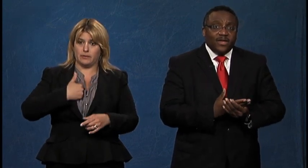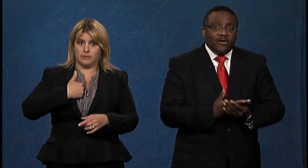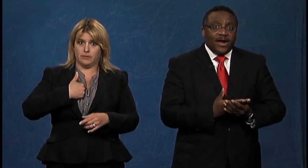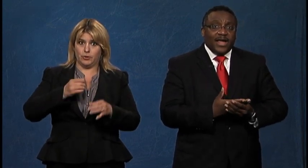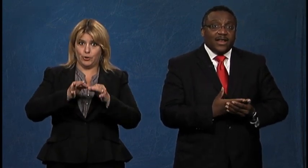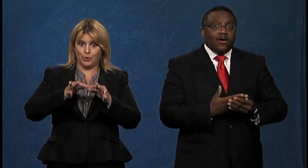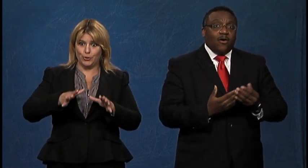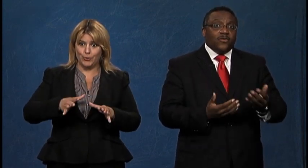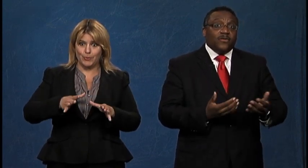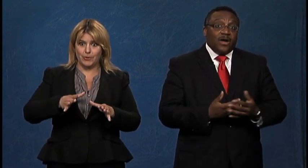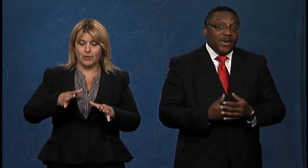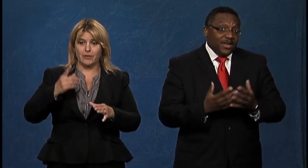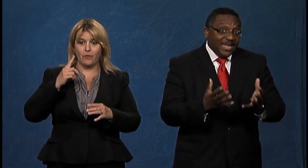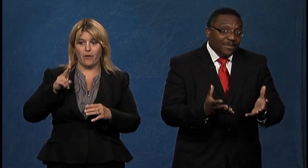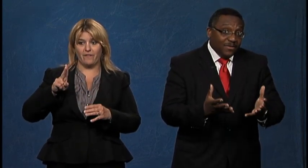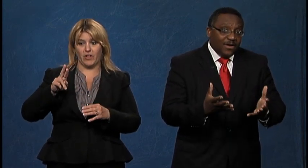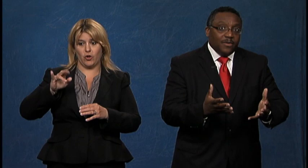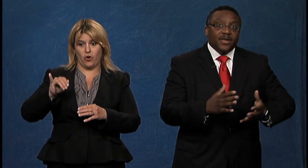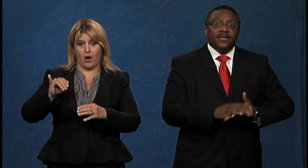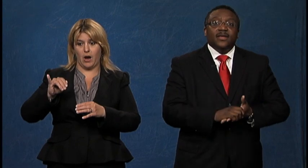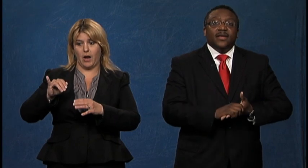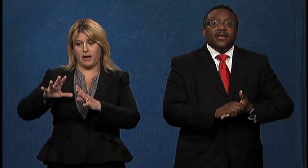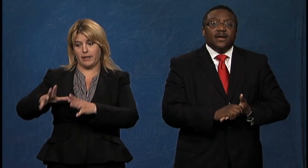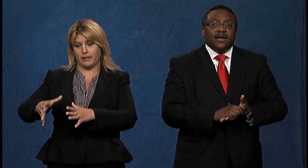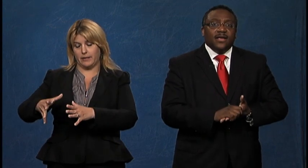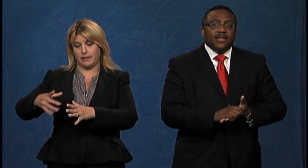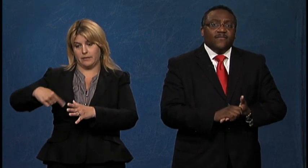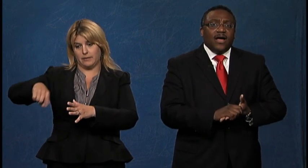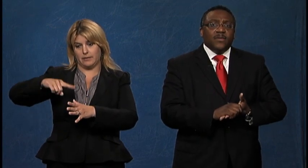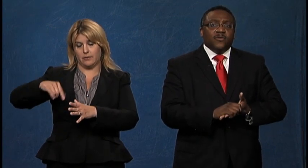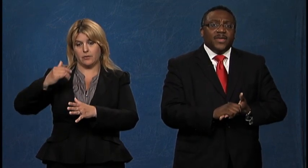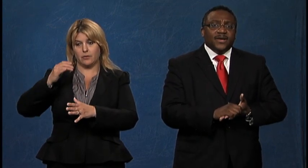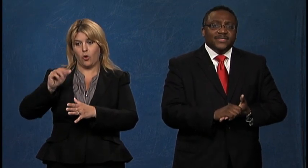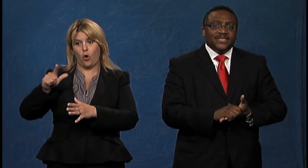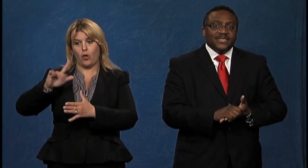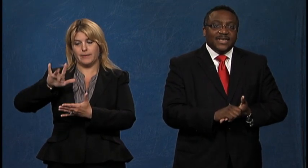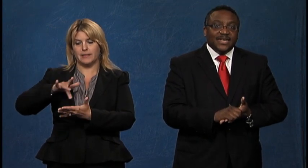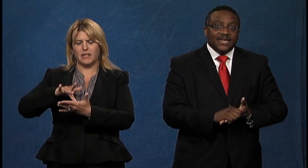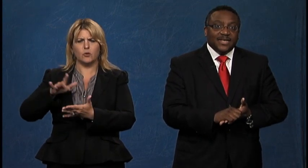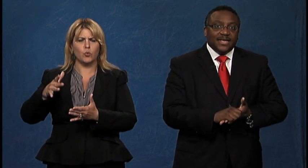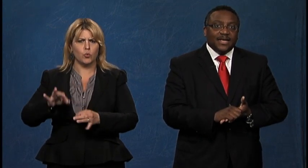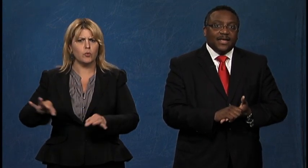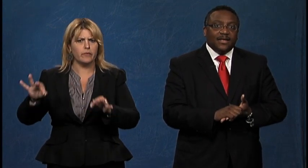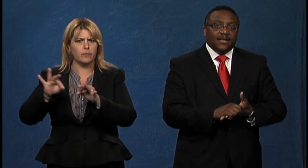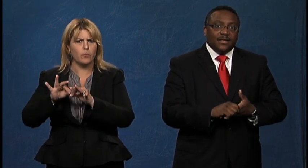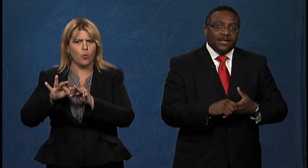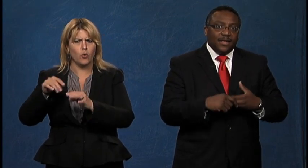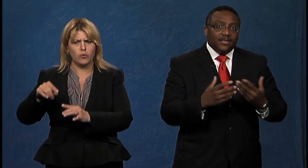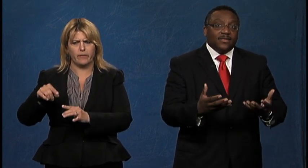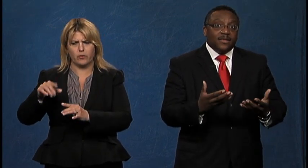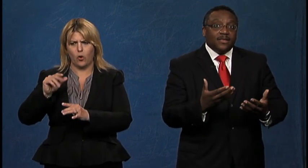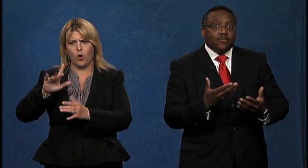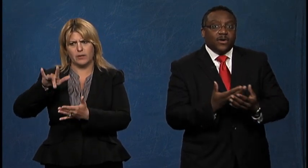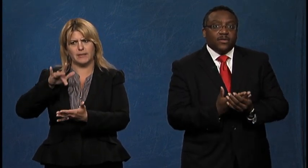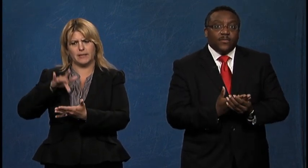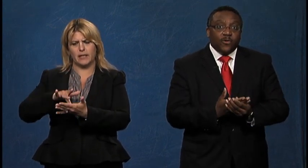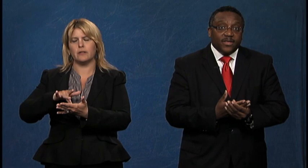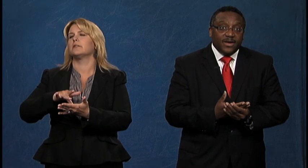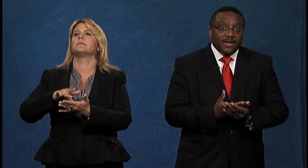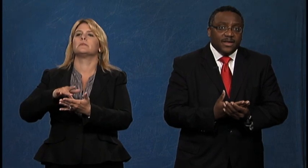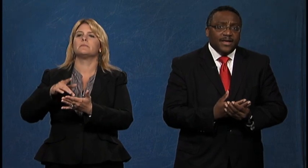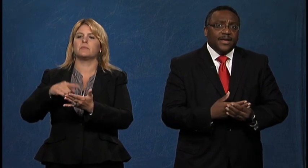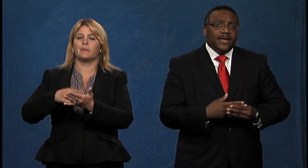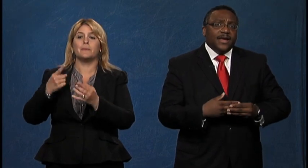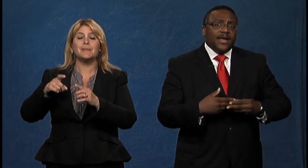that VRI in a call center environment, in a team environment, is valuable, because in instances where support